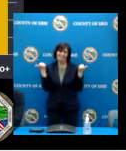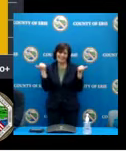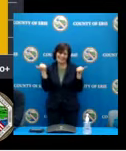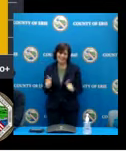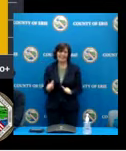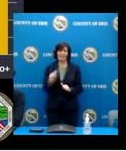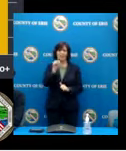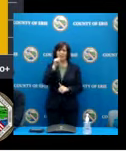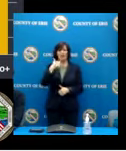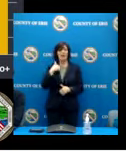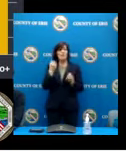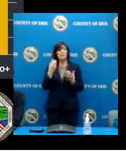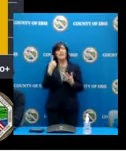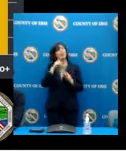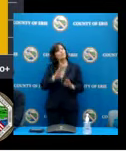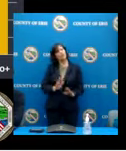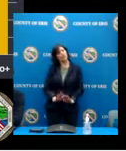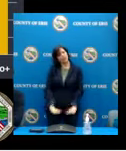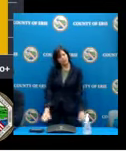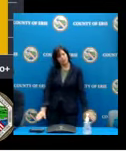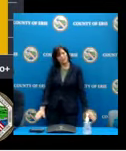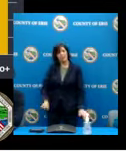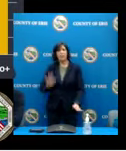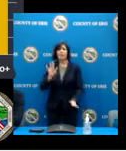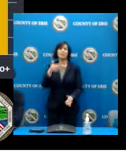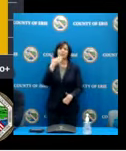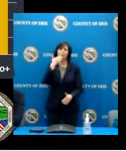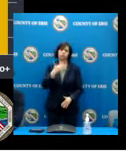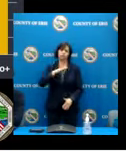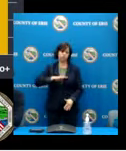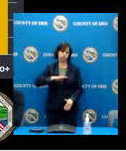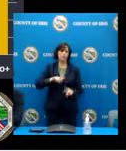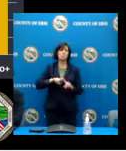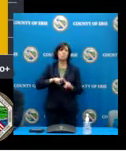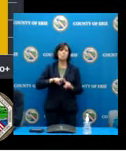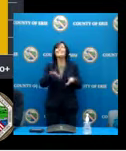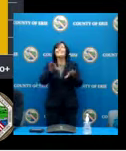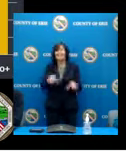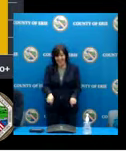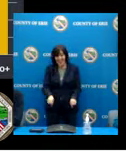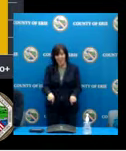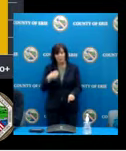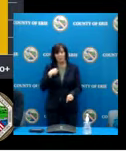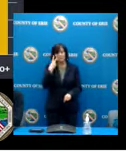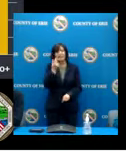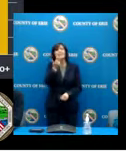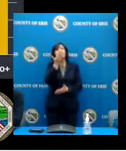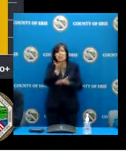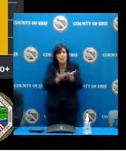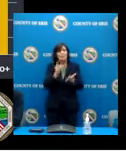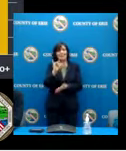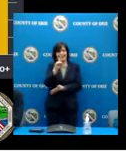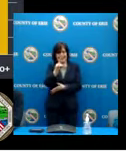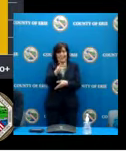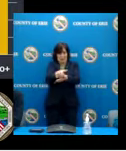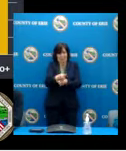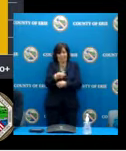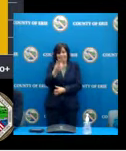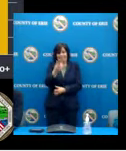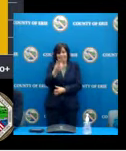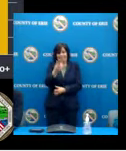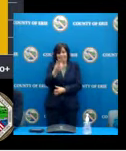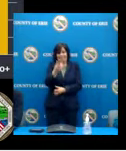of cases recorded for children. That's a good thing, but we know that children can get it. And as you can see, a number of children have received it or have